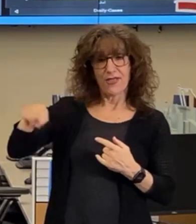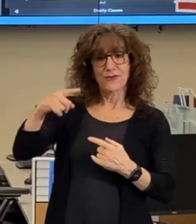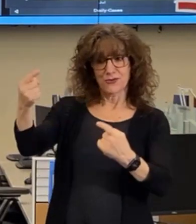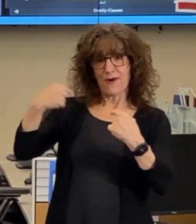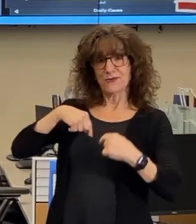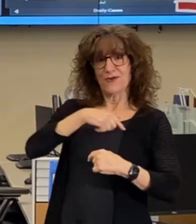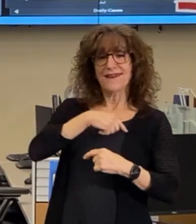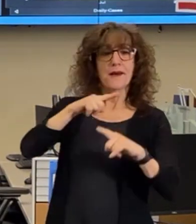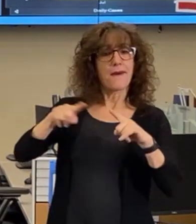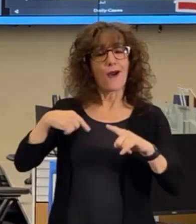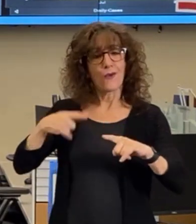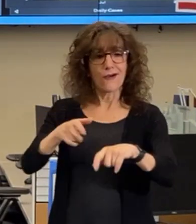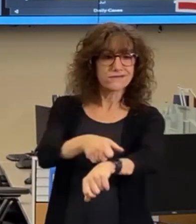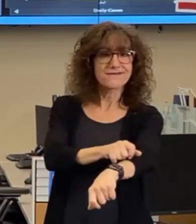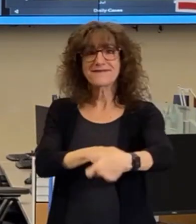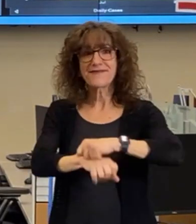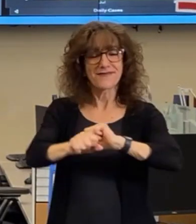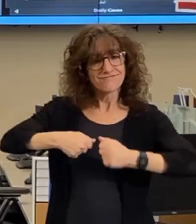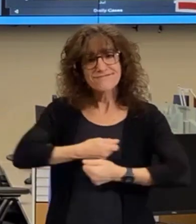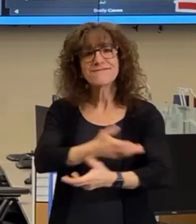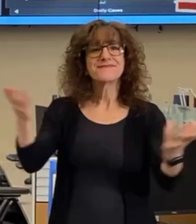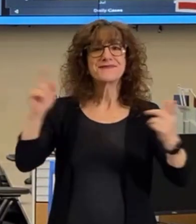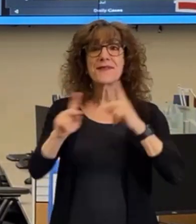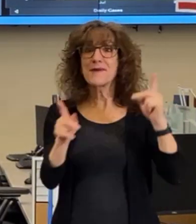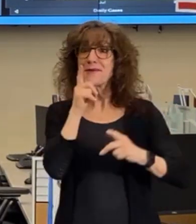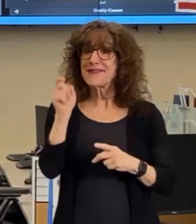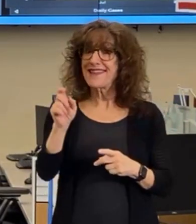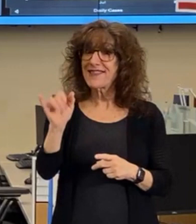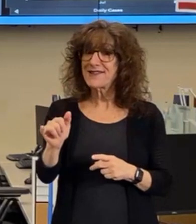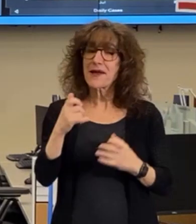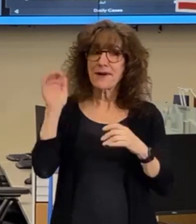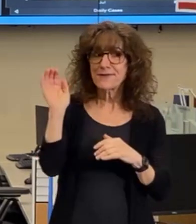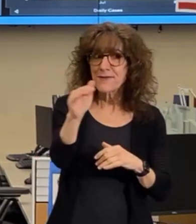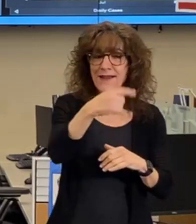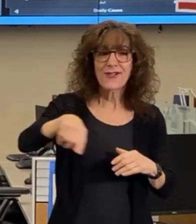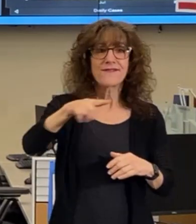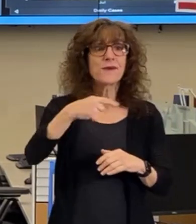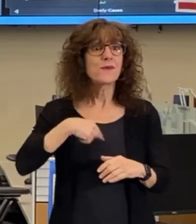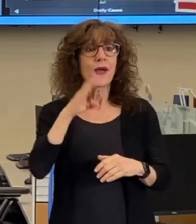to us, but we're taking the vaccine out to those who need it. So I want to remind our residents that